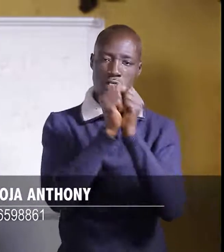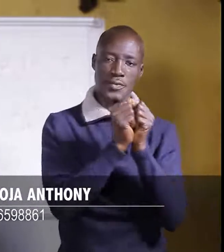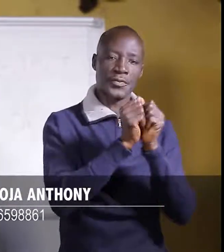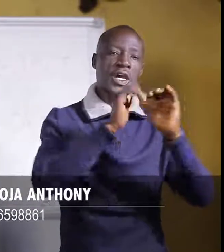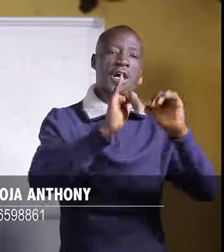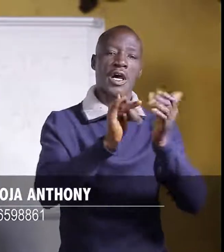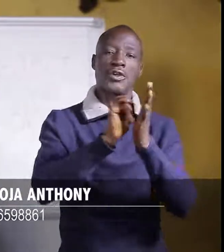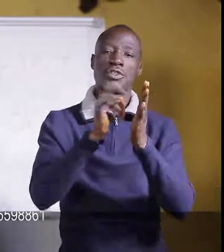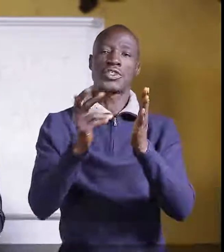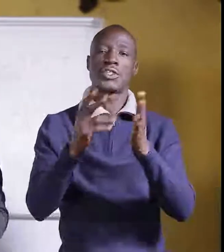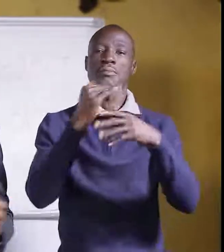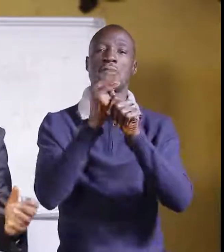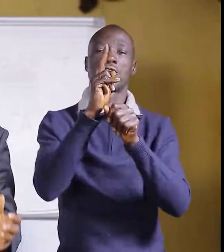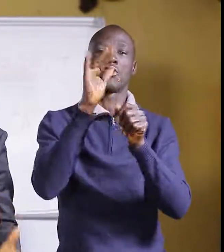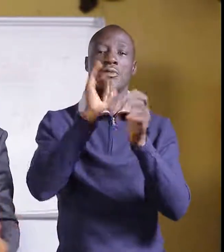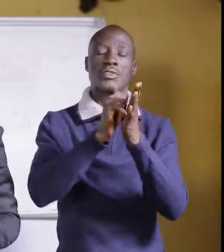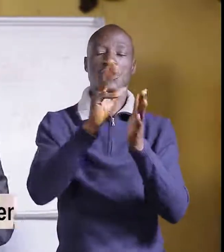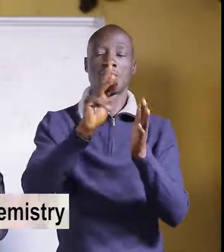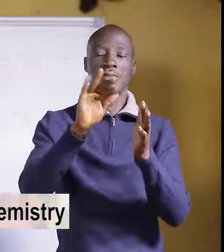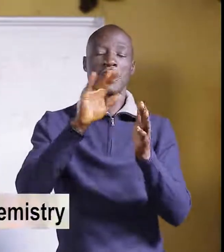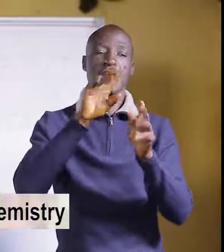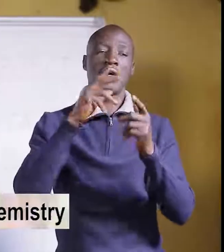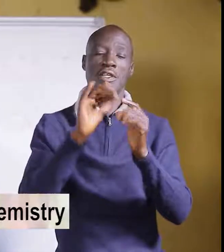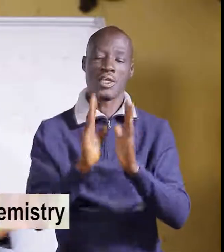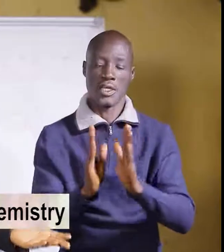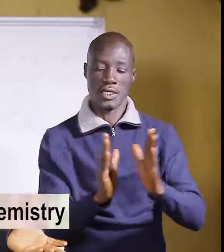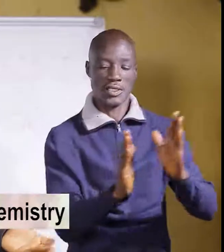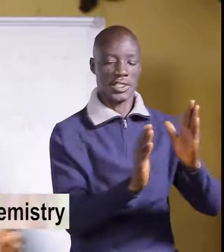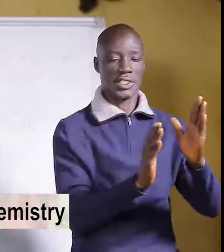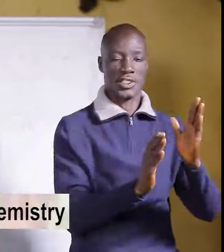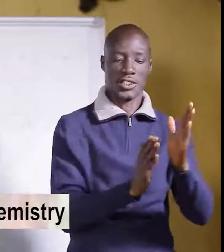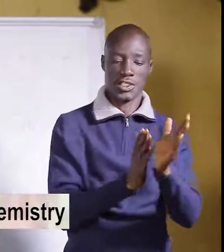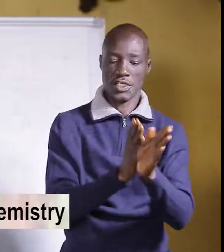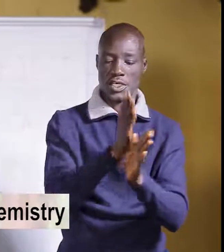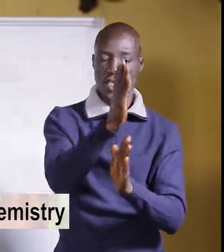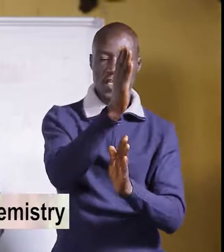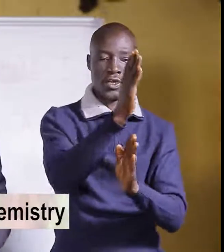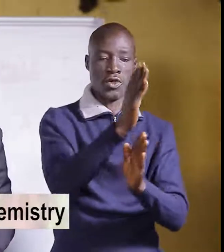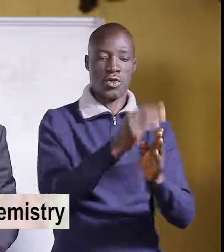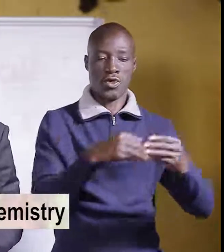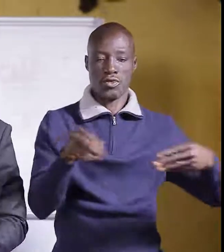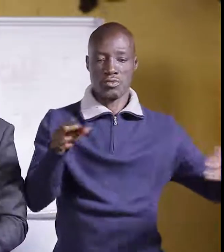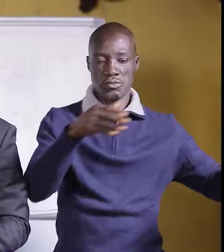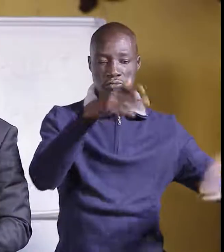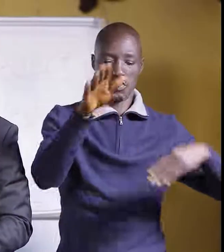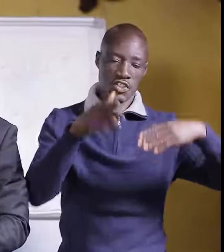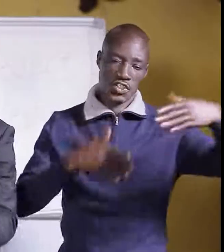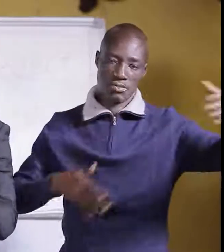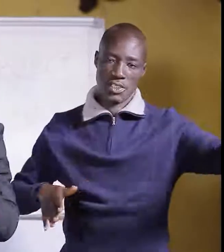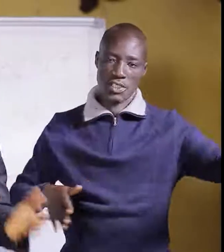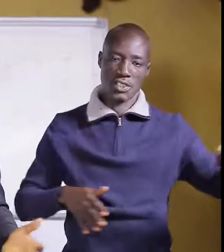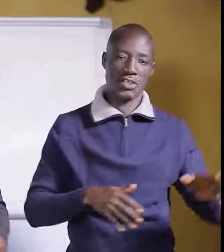up this matter, how they are arranged. Are they arranged linearly in case of carbon dioxide,